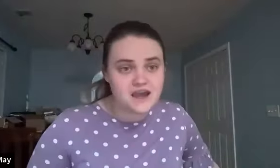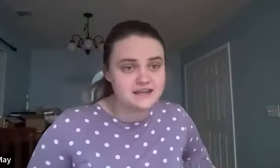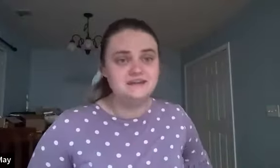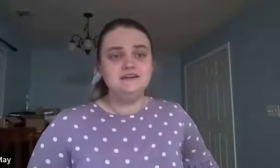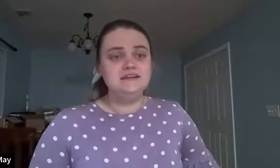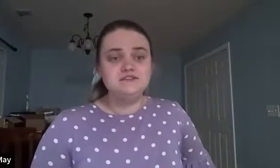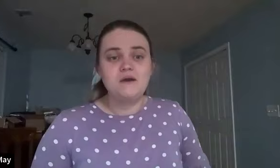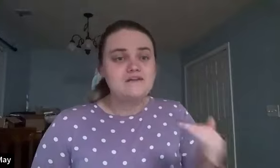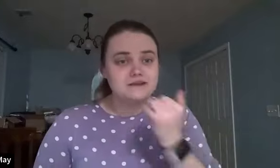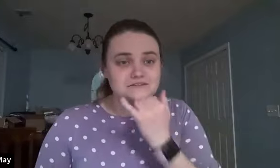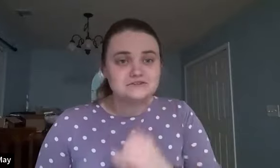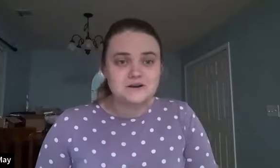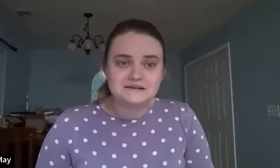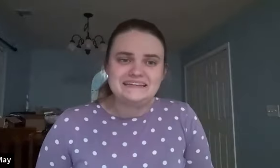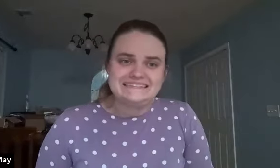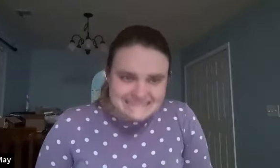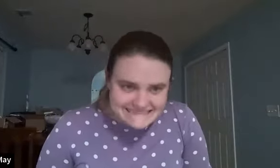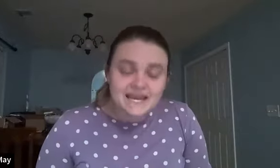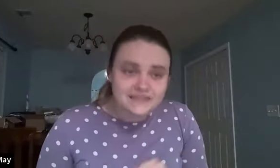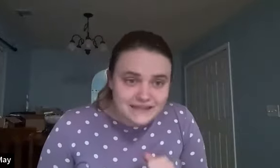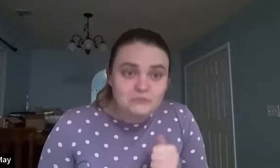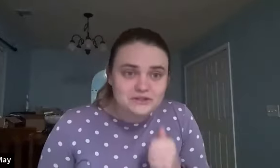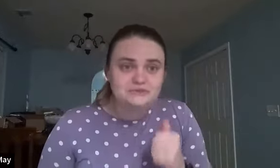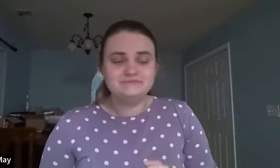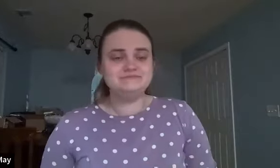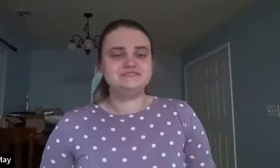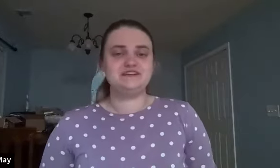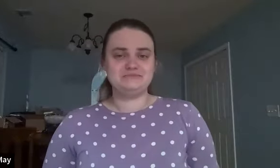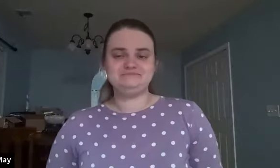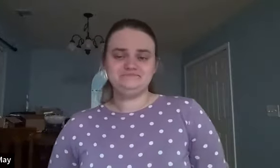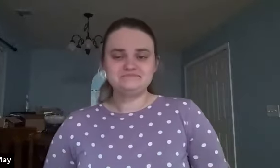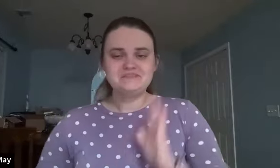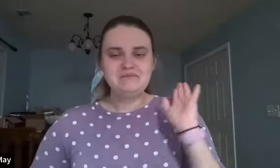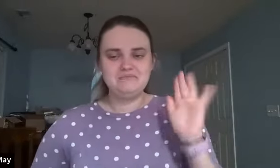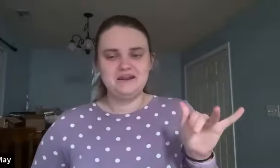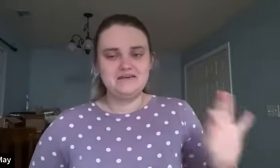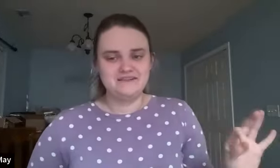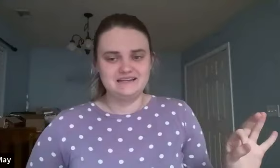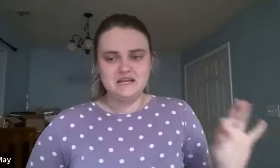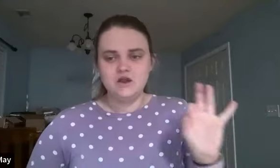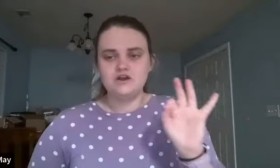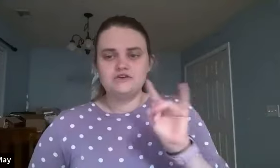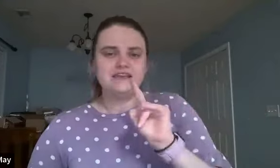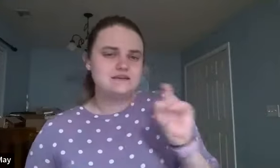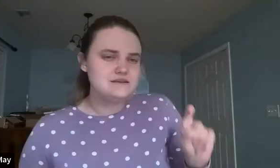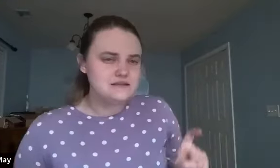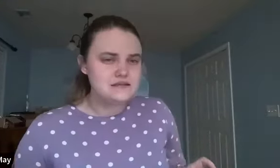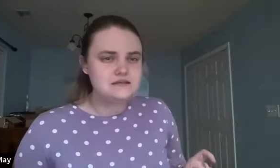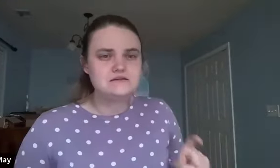got it, even though every answer is wrong. And I'm like, I can help you. So, but all right. Are there any